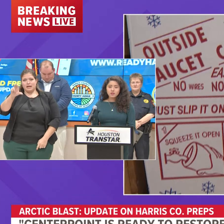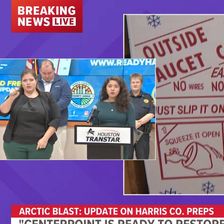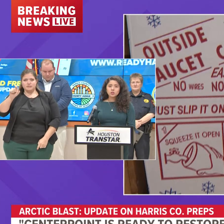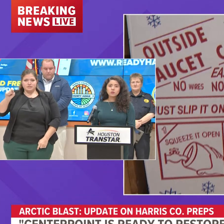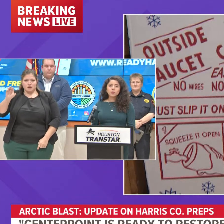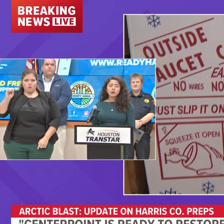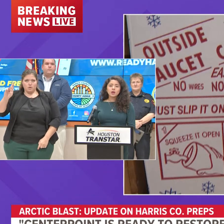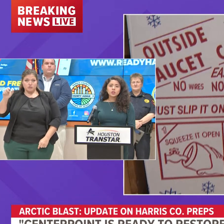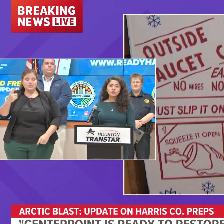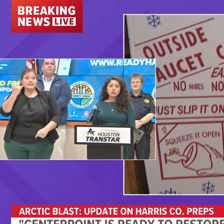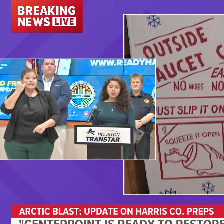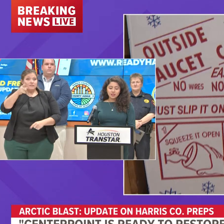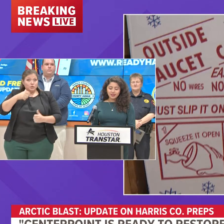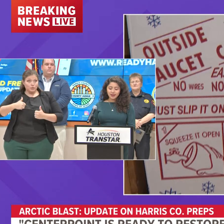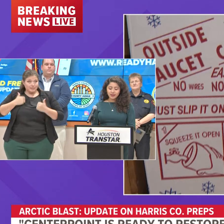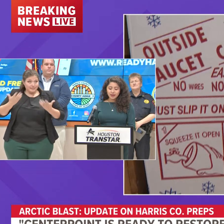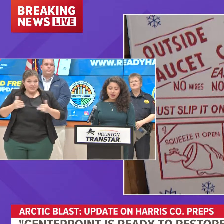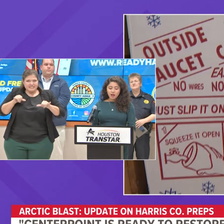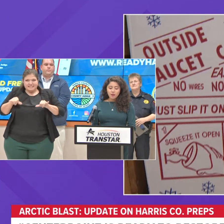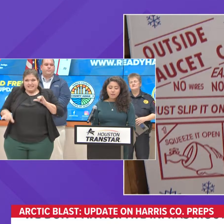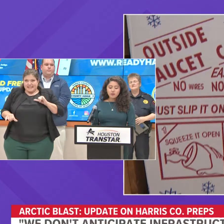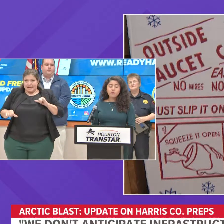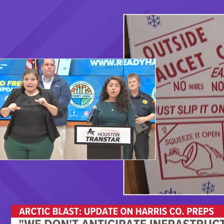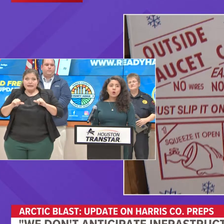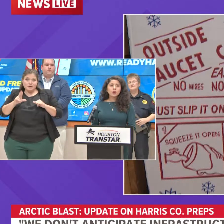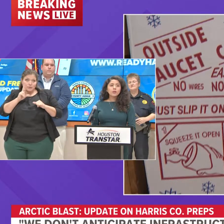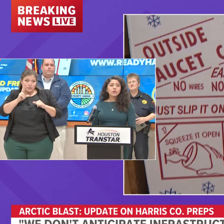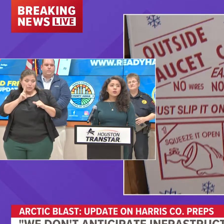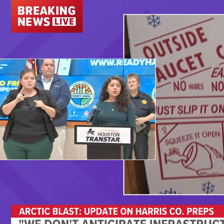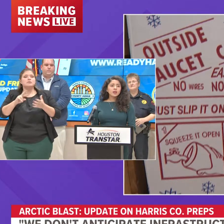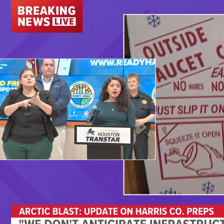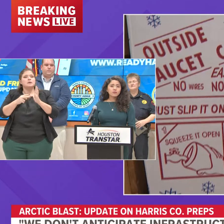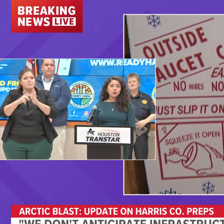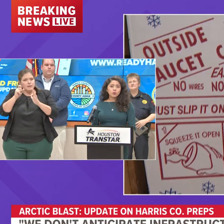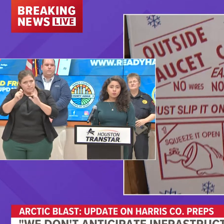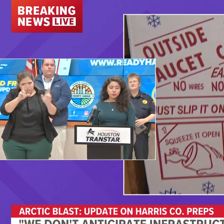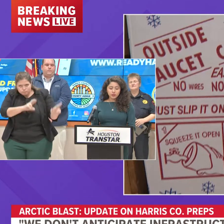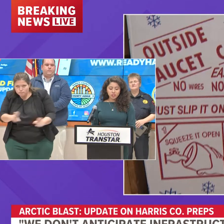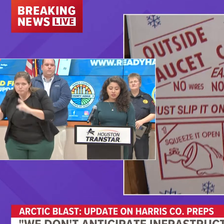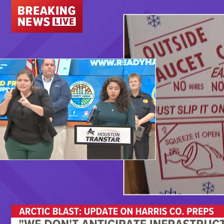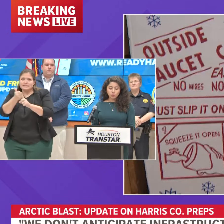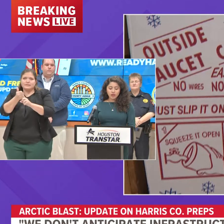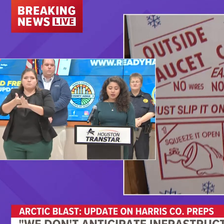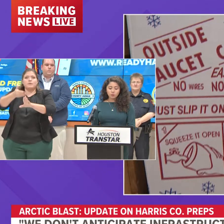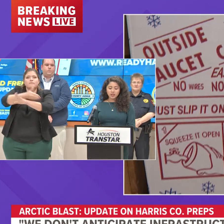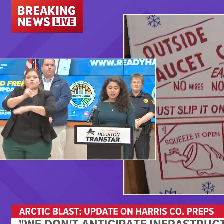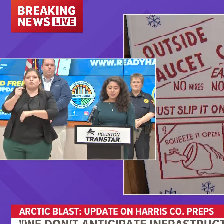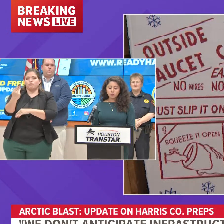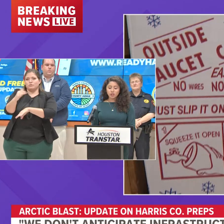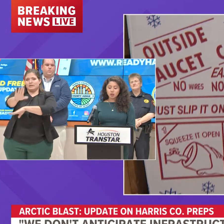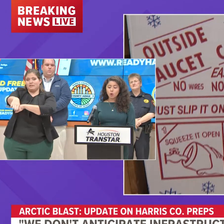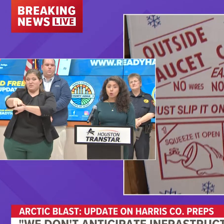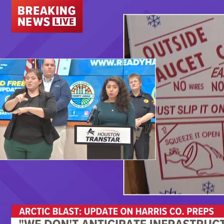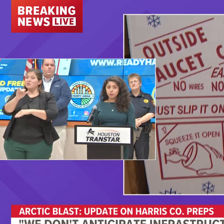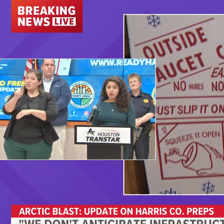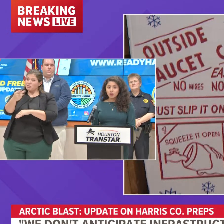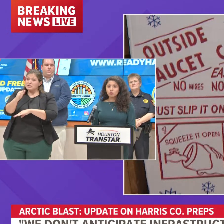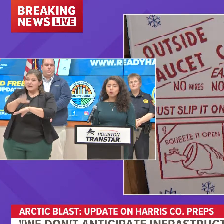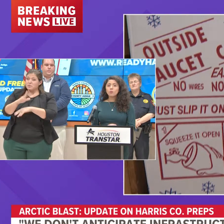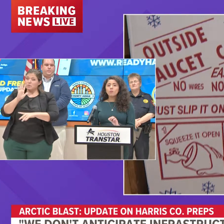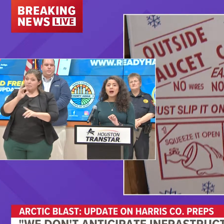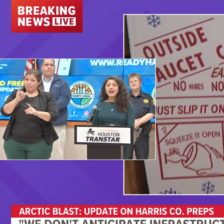town, there are certain precautions you need to take before Thursday afternoon, which is when it'll begin getting really